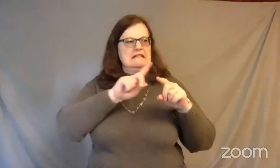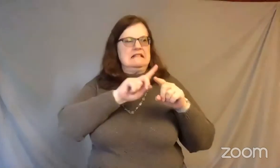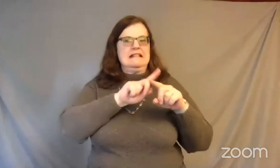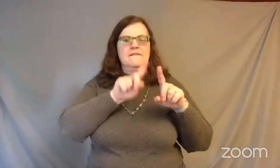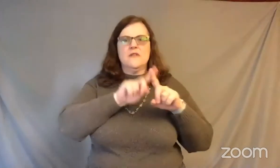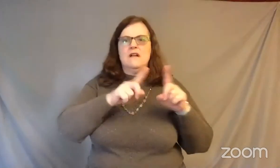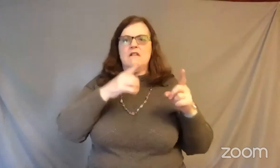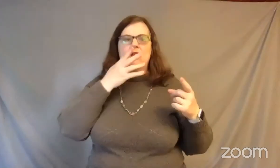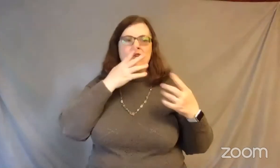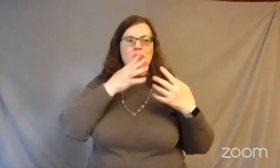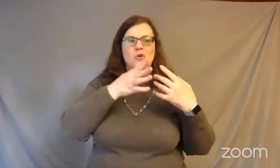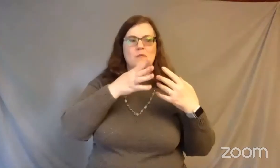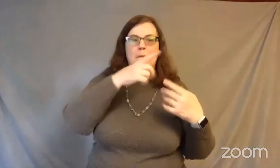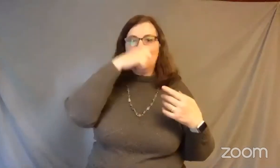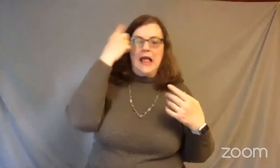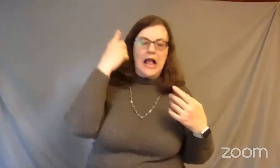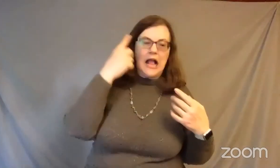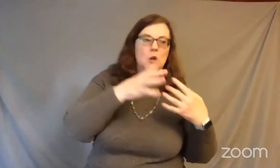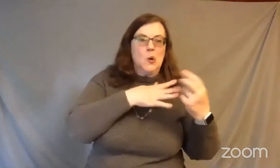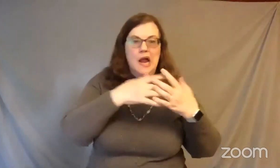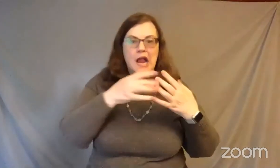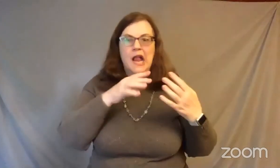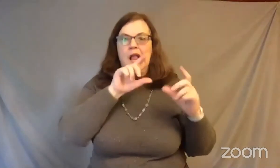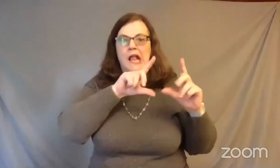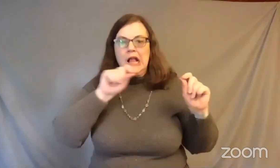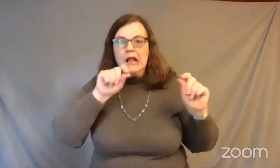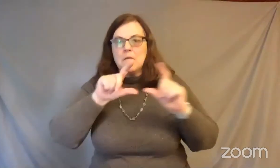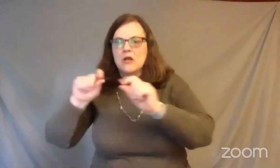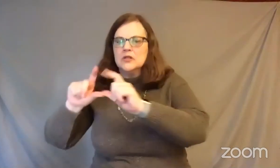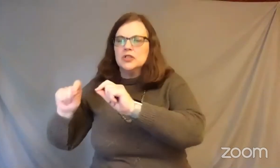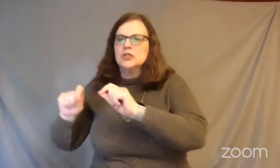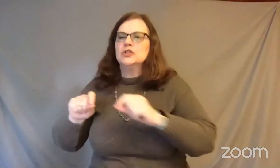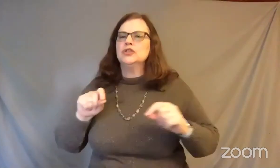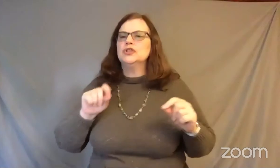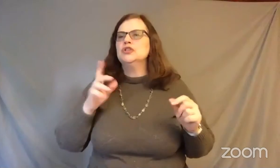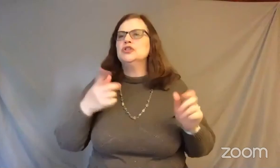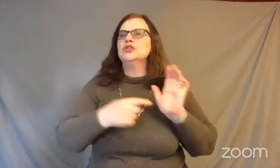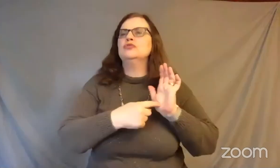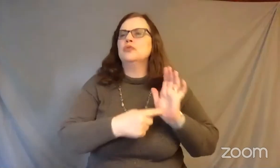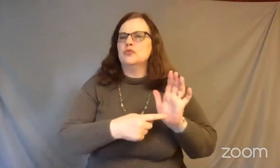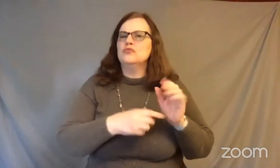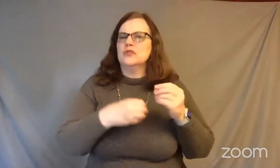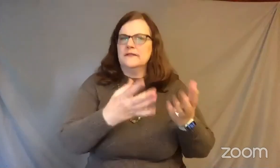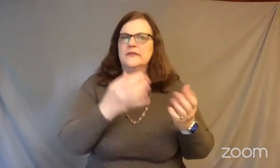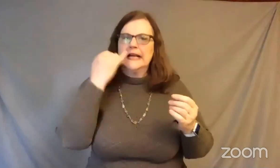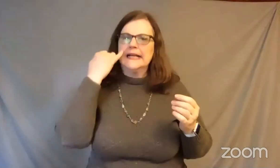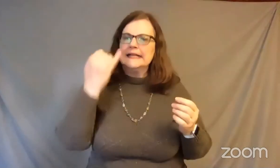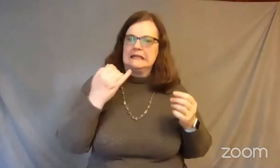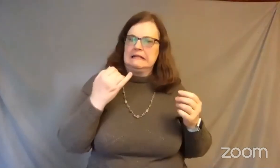WH questions in different positions differently. In the chart I just showed,